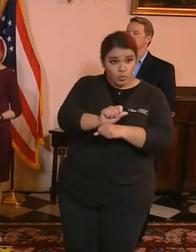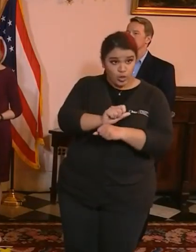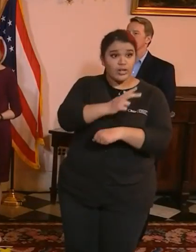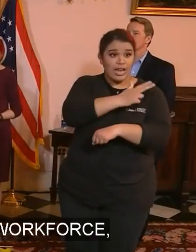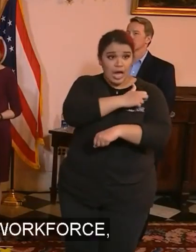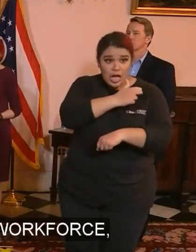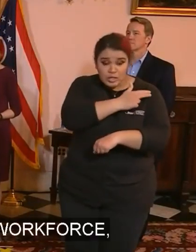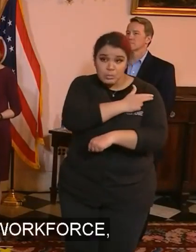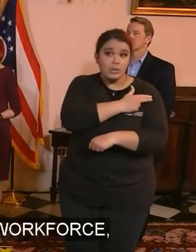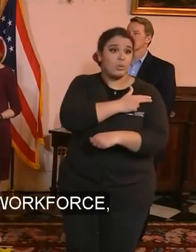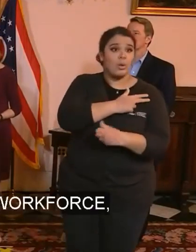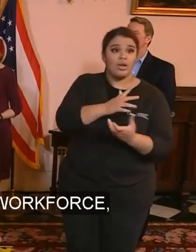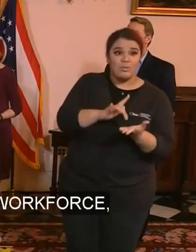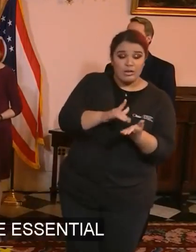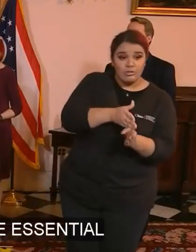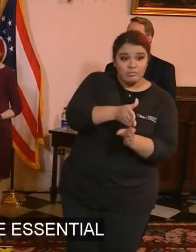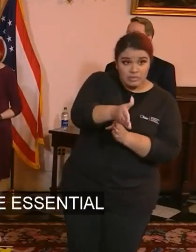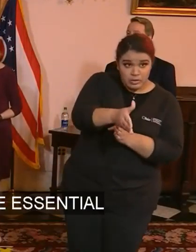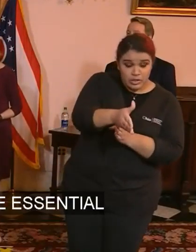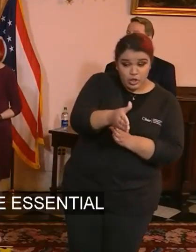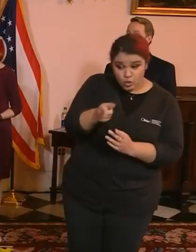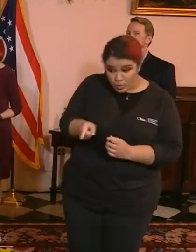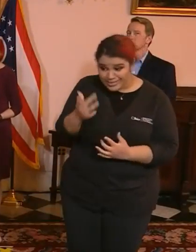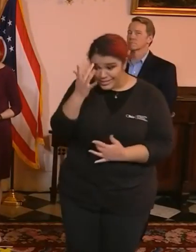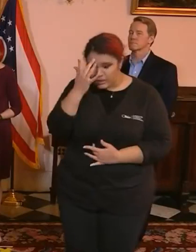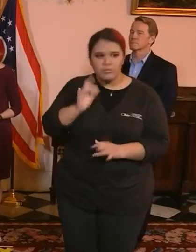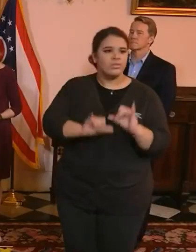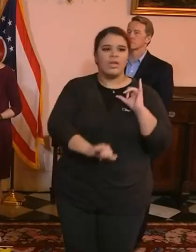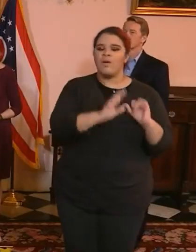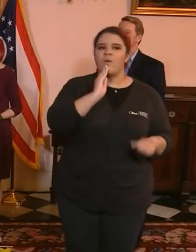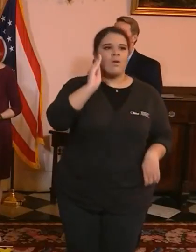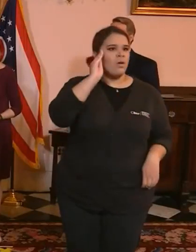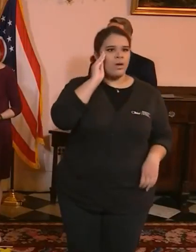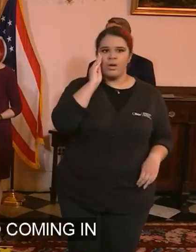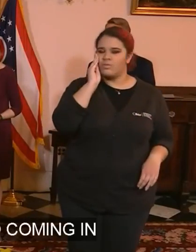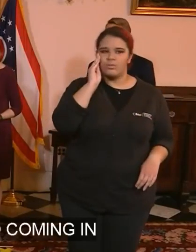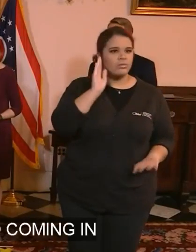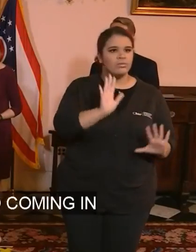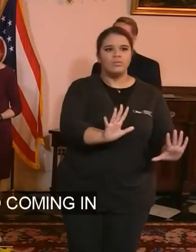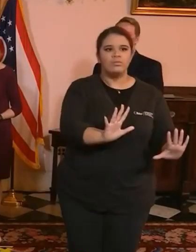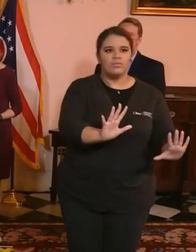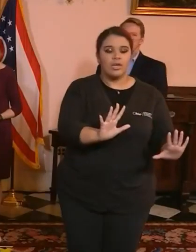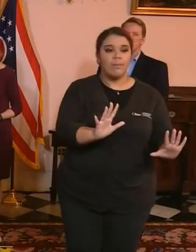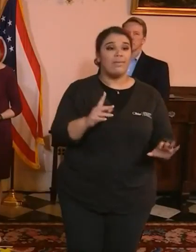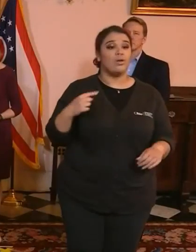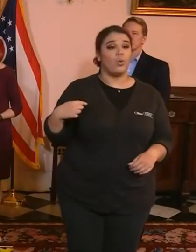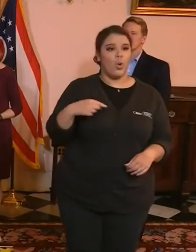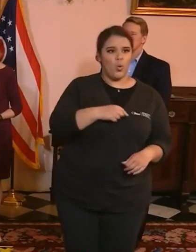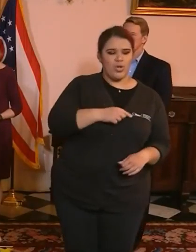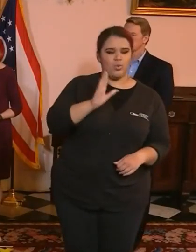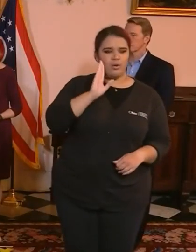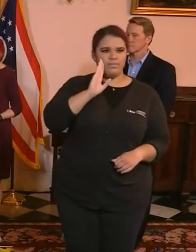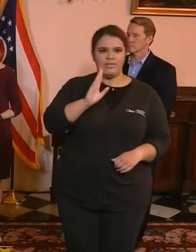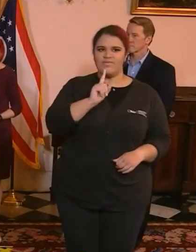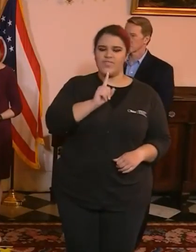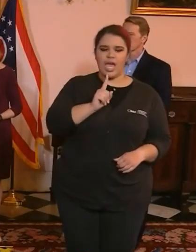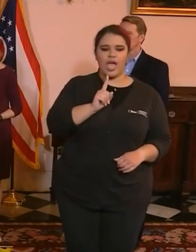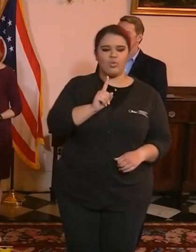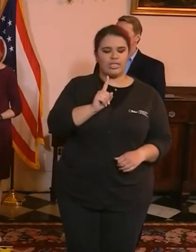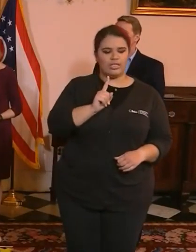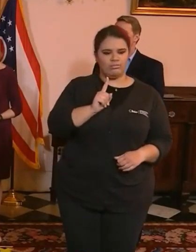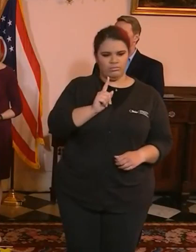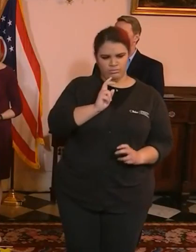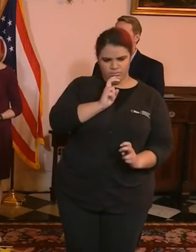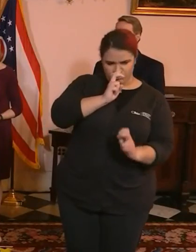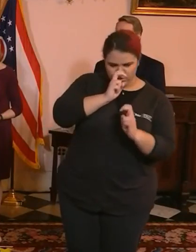sick. But for the rest of us, those employers will be taking extraordinary precautions to keep you well while you're